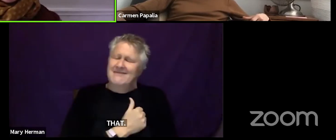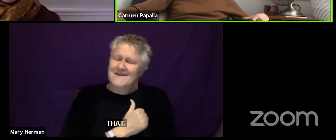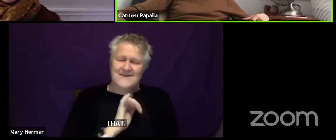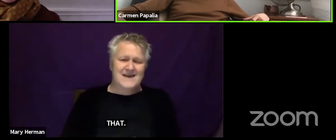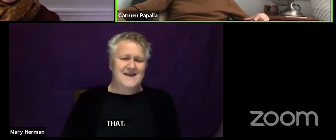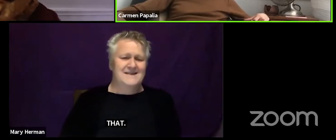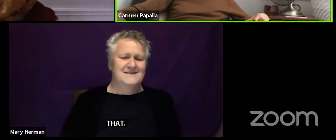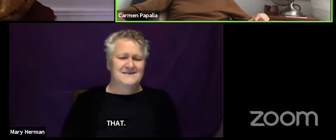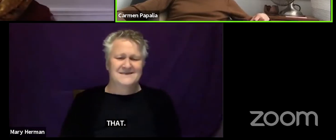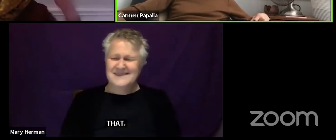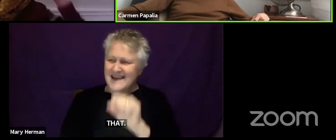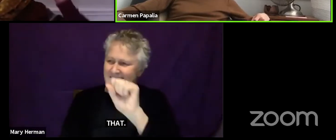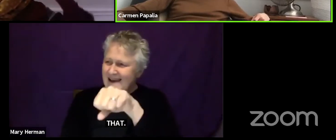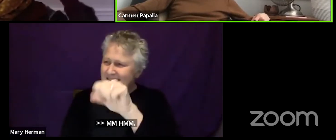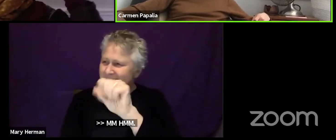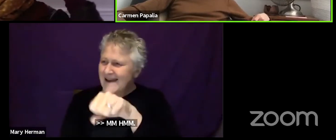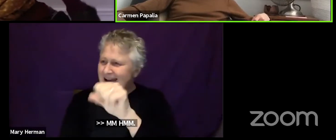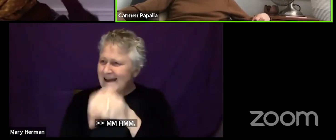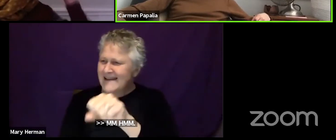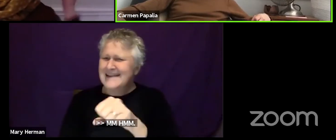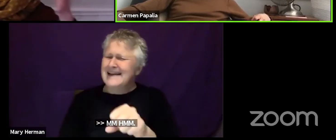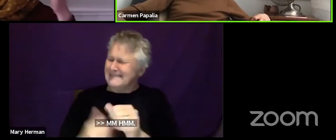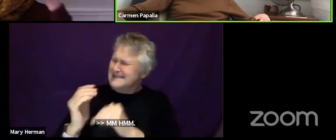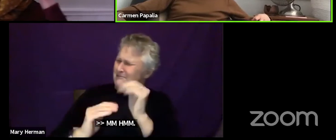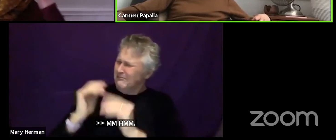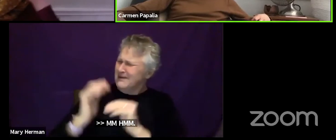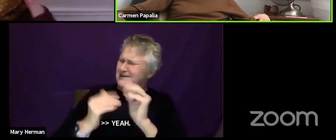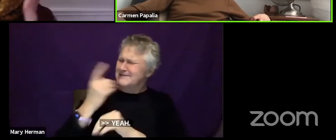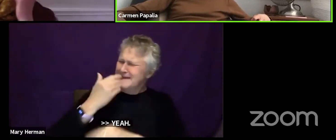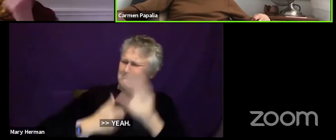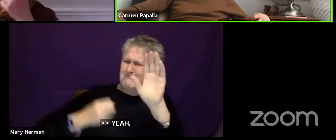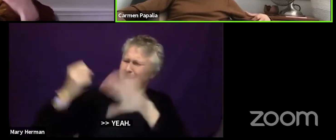Yeah, let's build something better than a table.